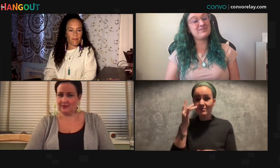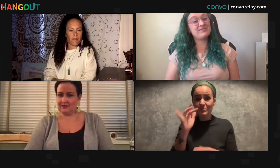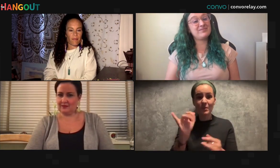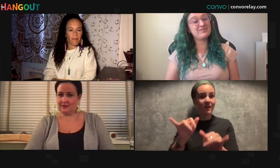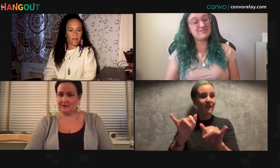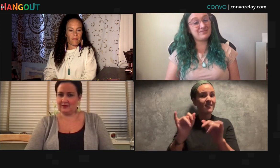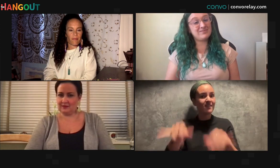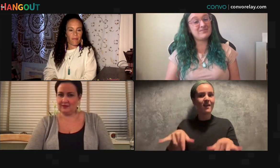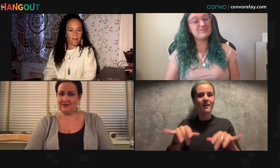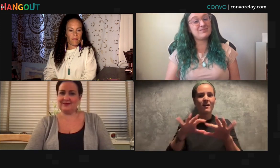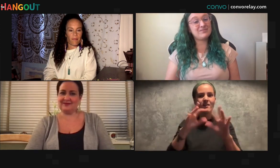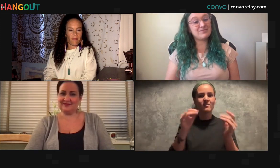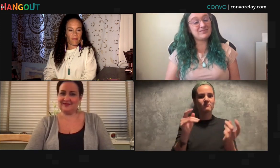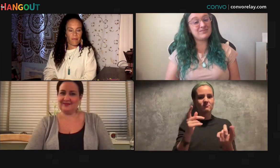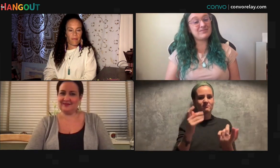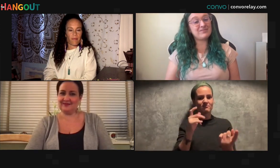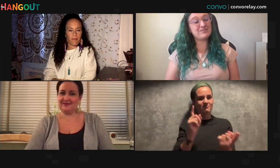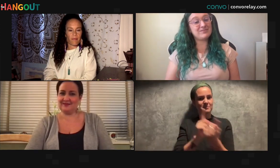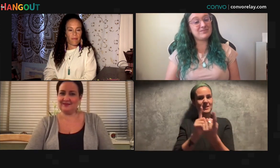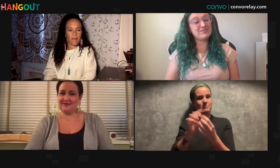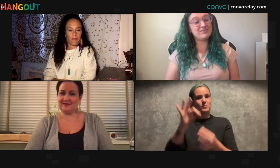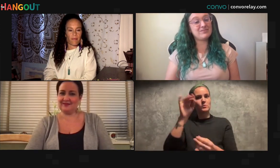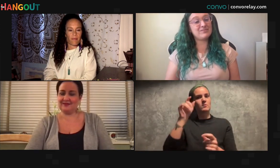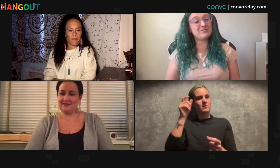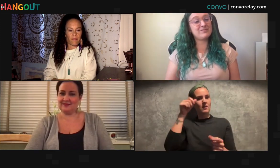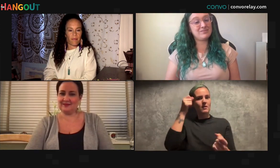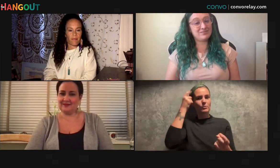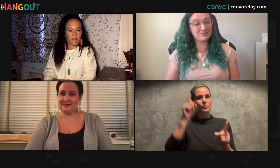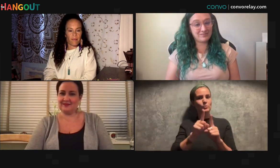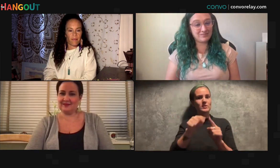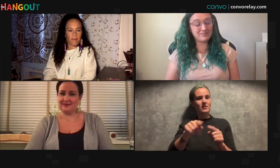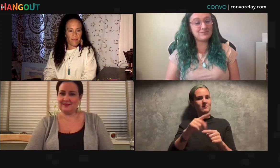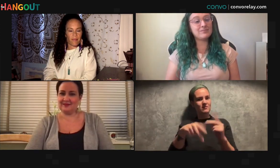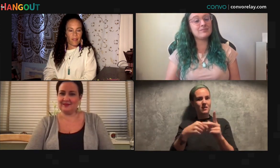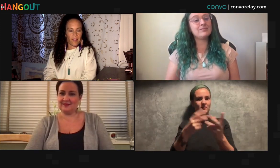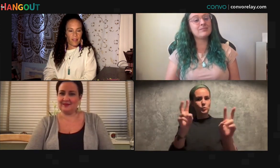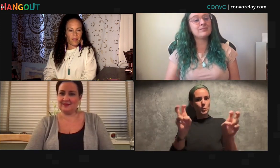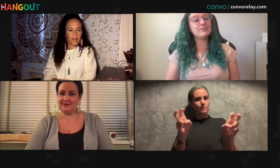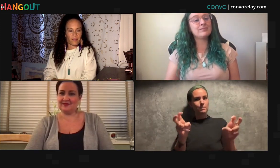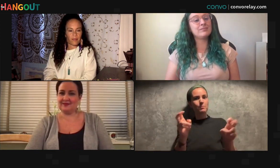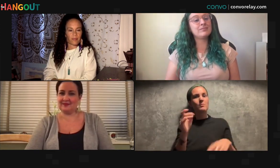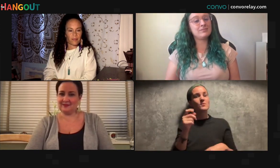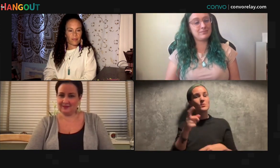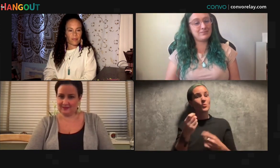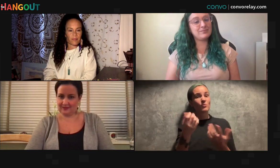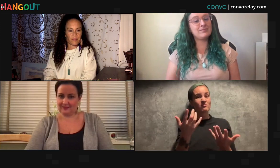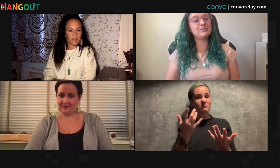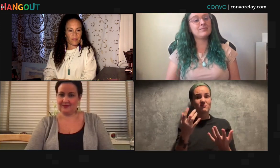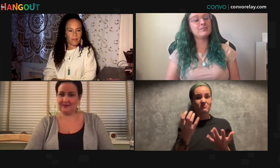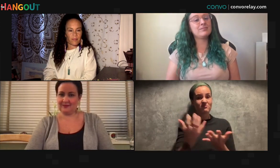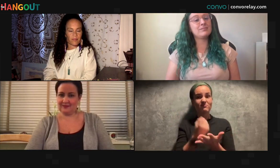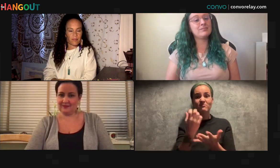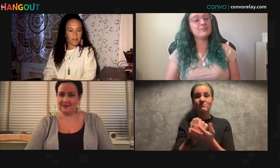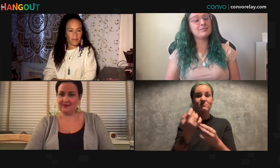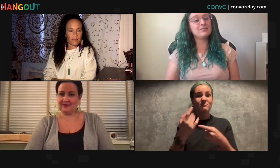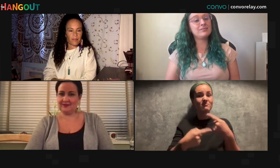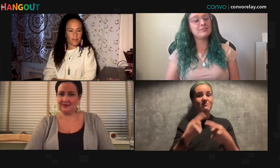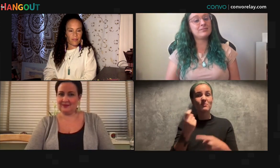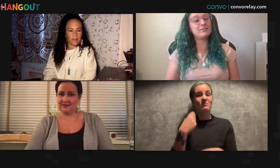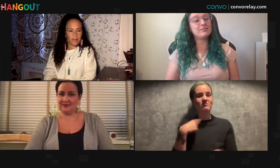So going on social media was the start of my journey, meeting people, meeting Allison, and just learning